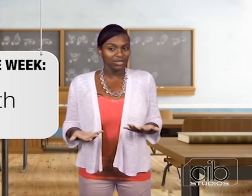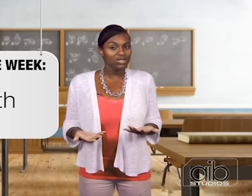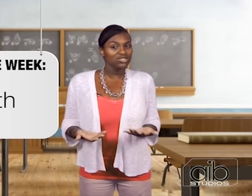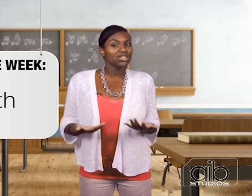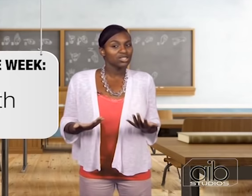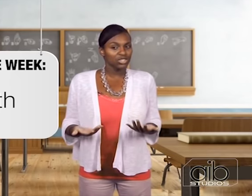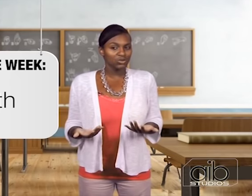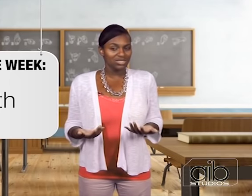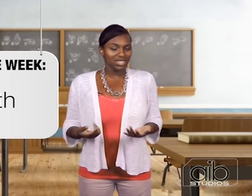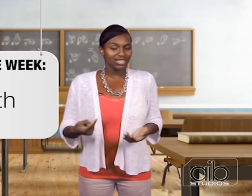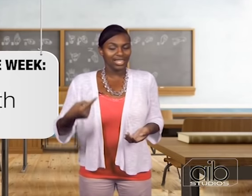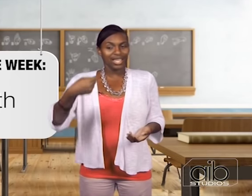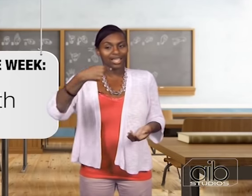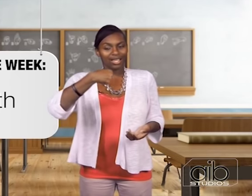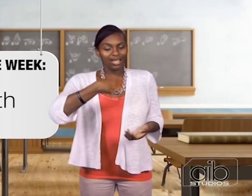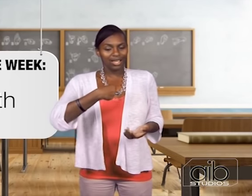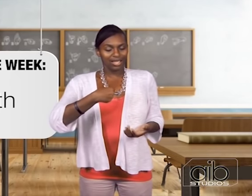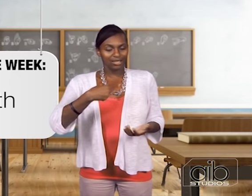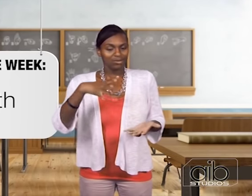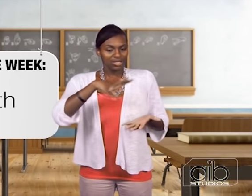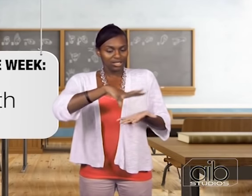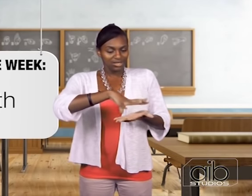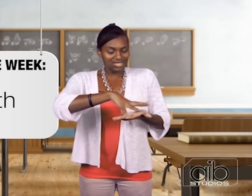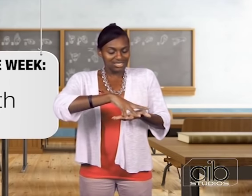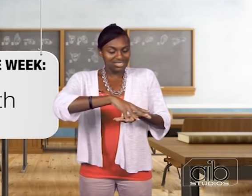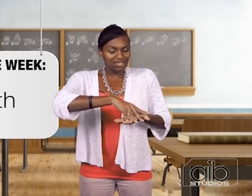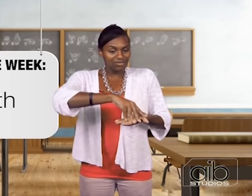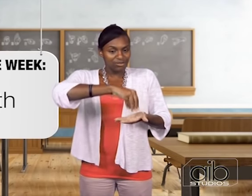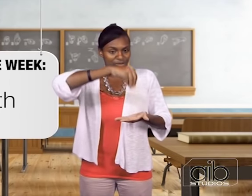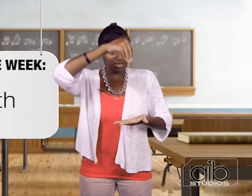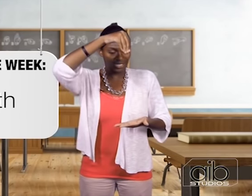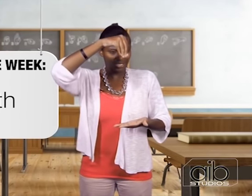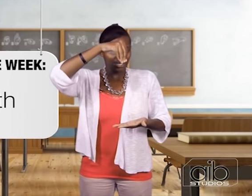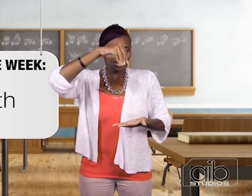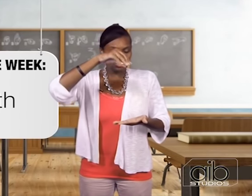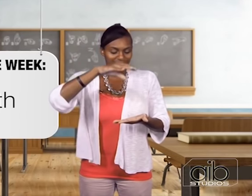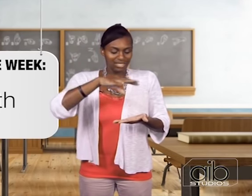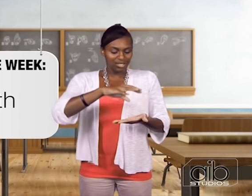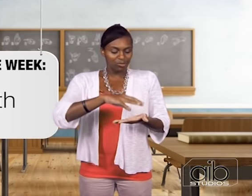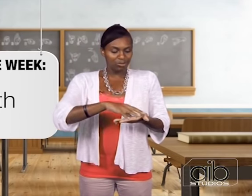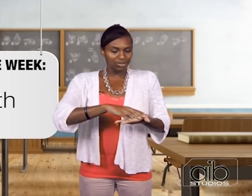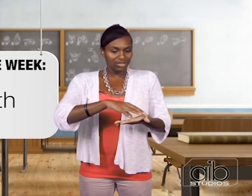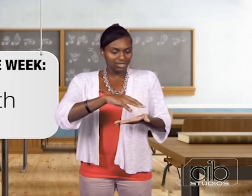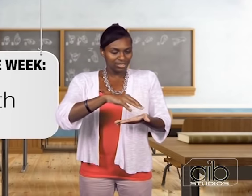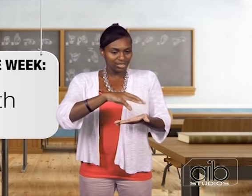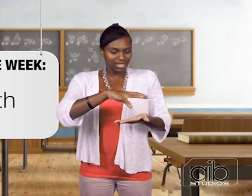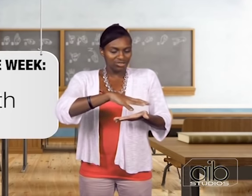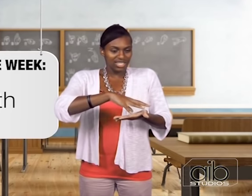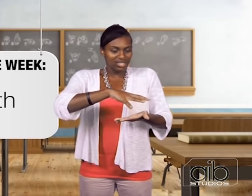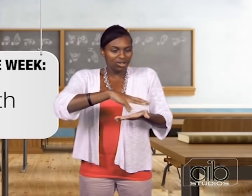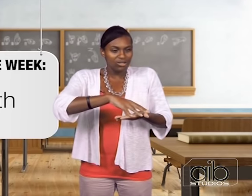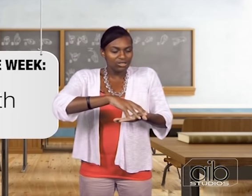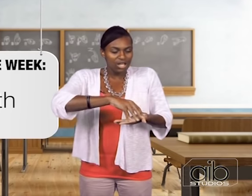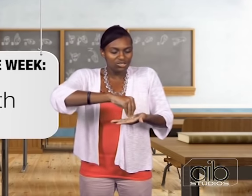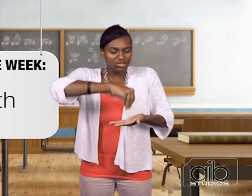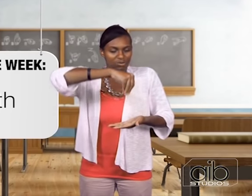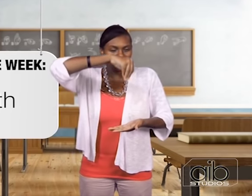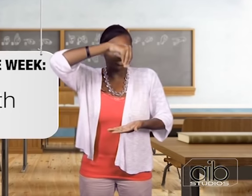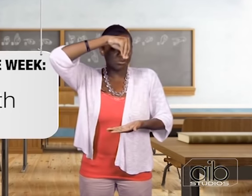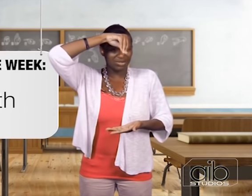language, you would sign that this is sign for learning. It's like a book, and you're taking all the knowledge to the book and you're bringing it